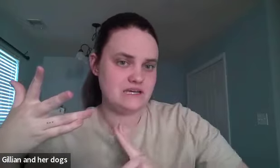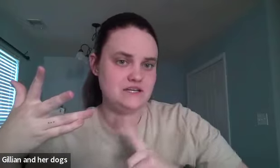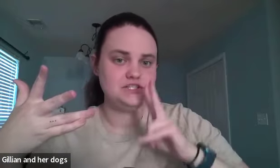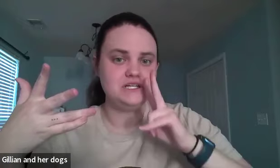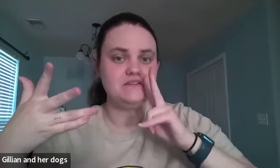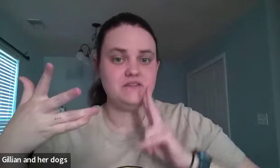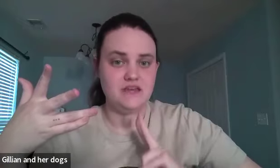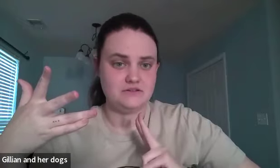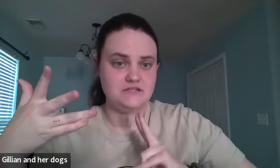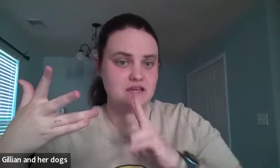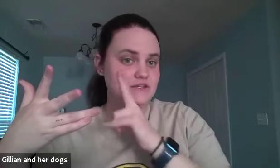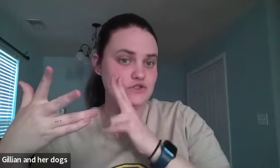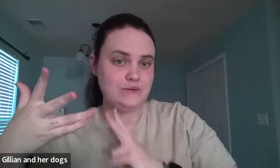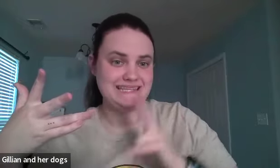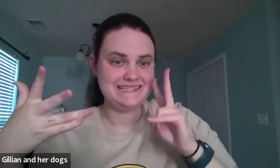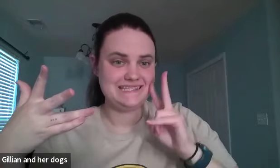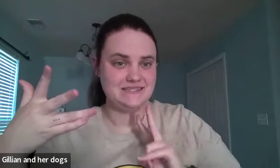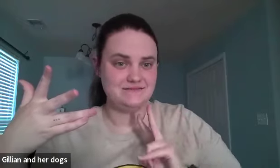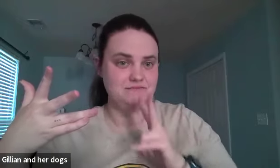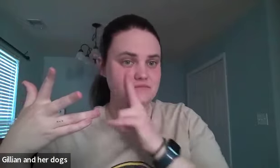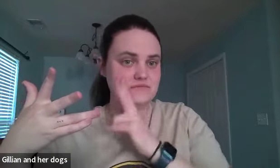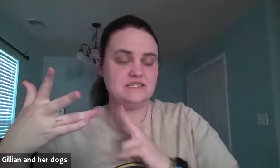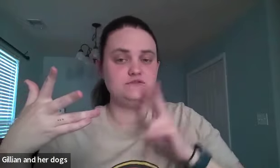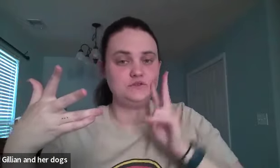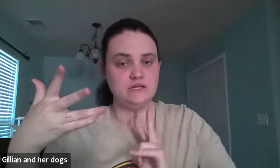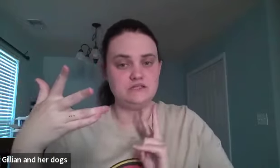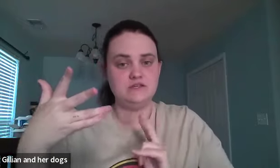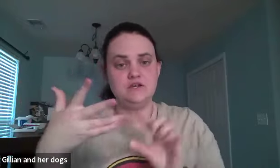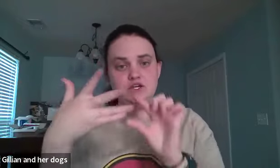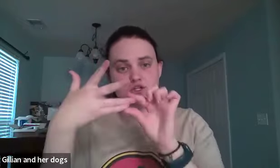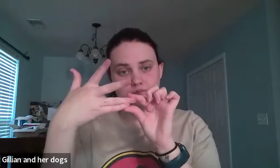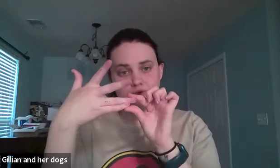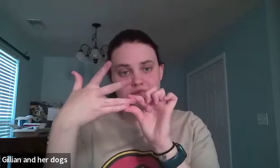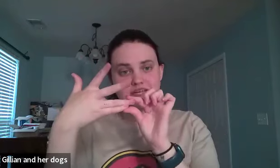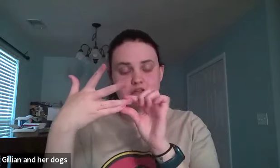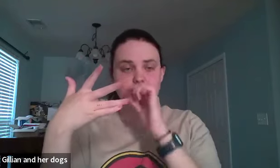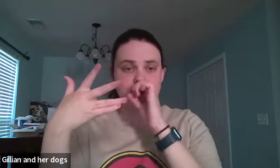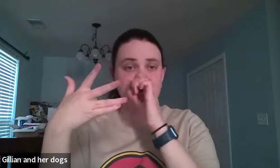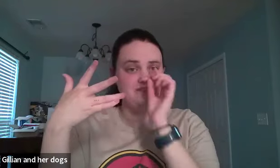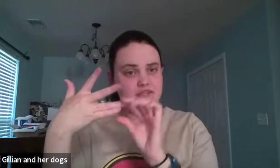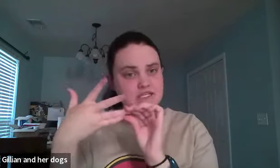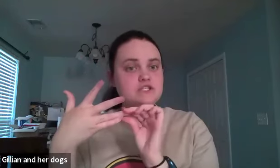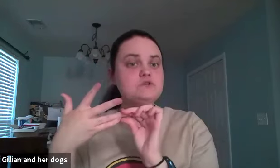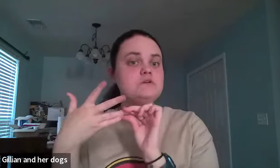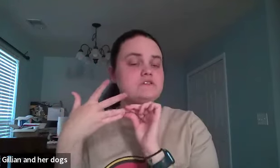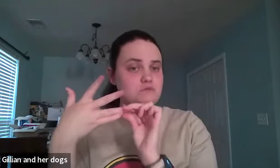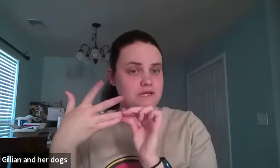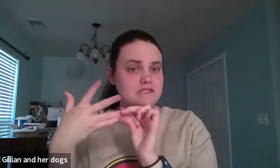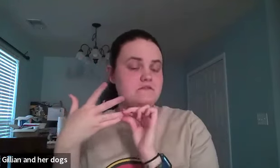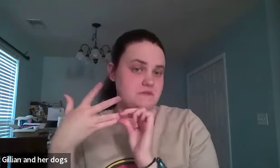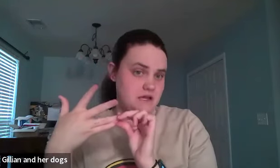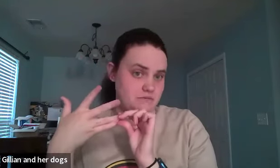side of your cheek and on the other side, twins. This is for twins. So I put them together to show that these 2 are the twins of the